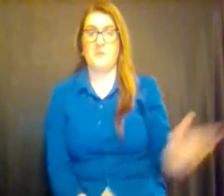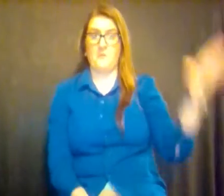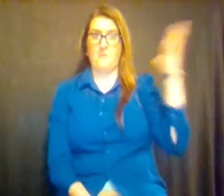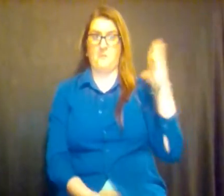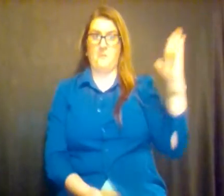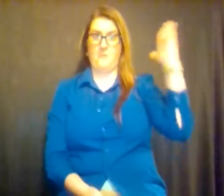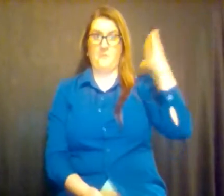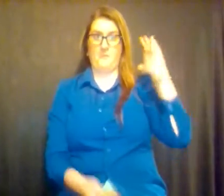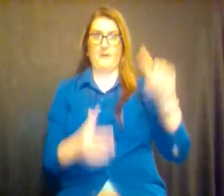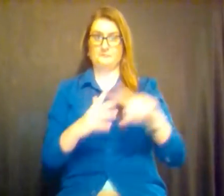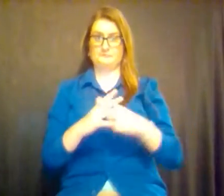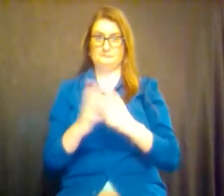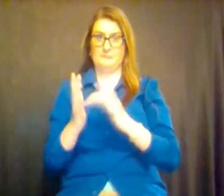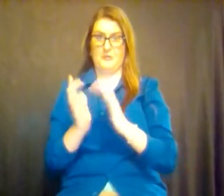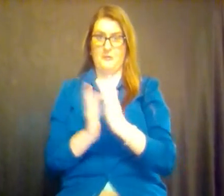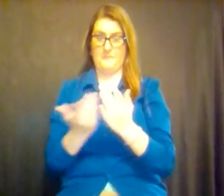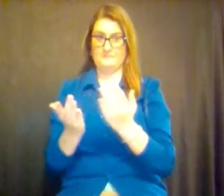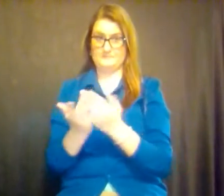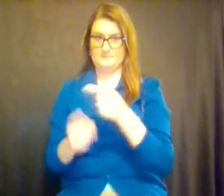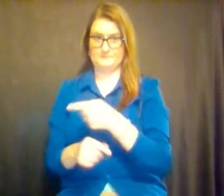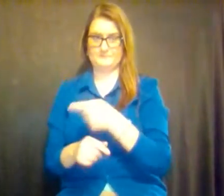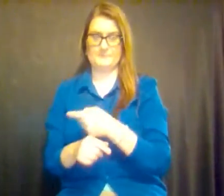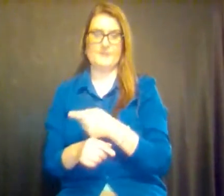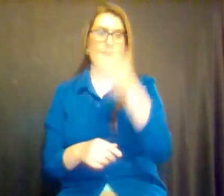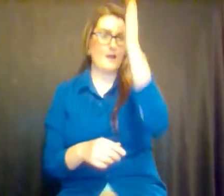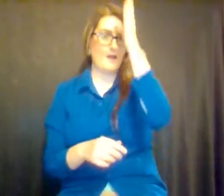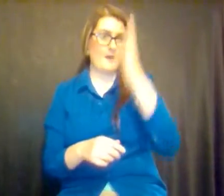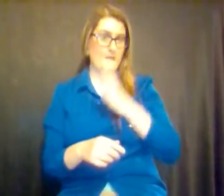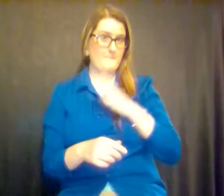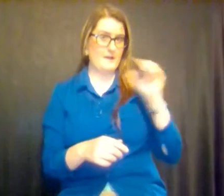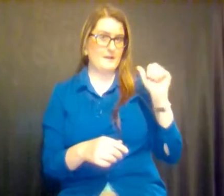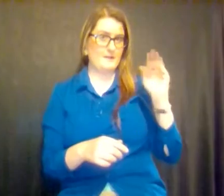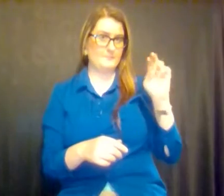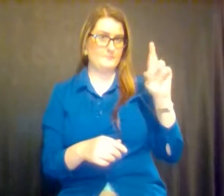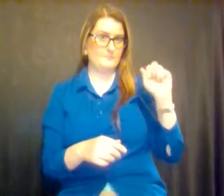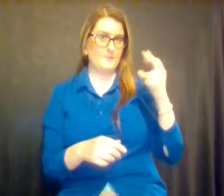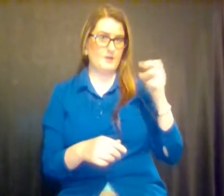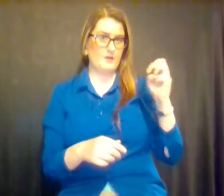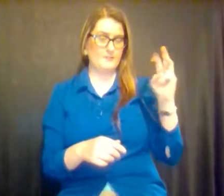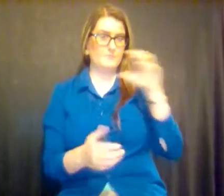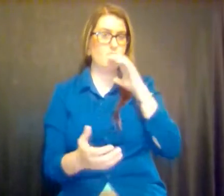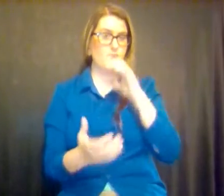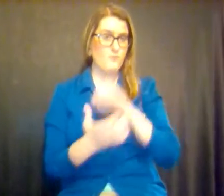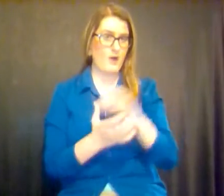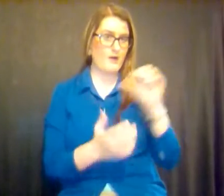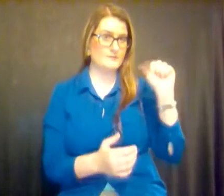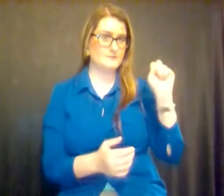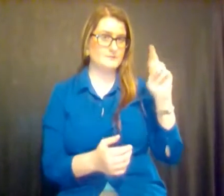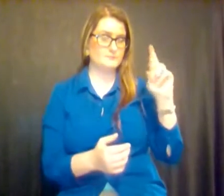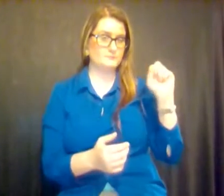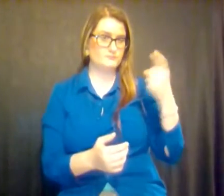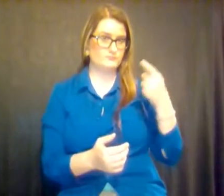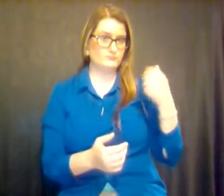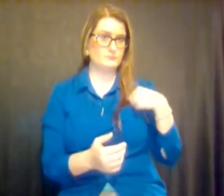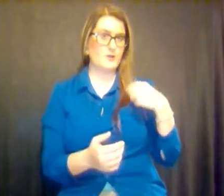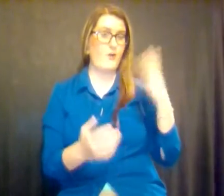Bible times lived a man called Abraham and his wife Sarah. They were very special people because God had made them two promises. He promised to